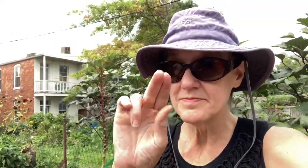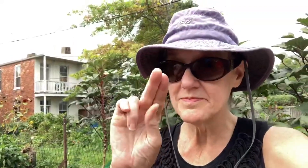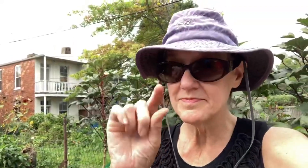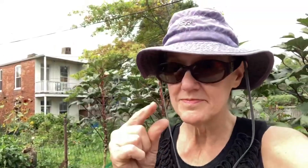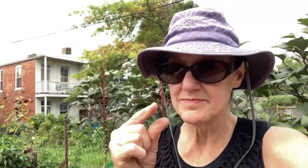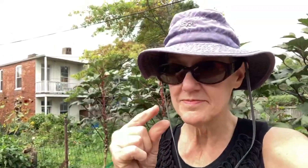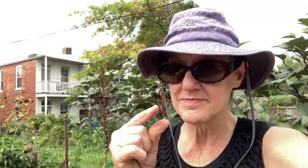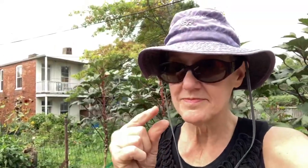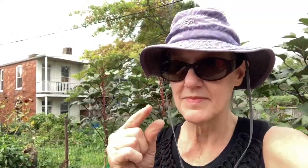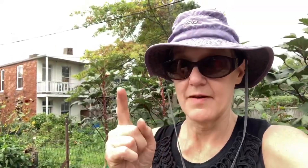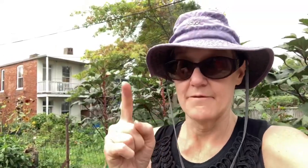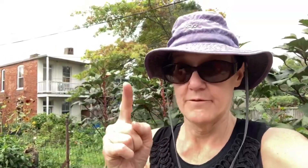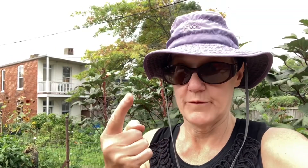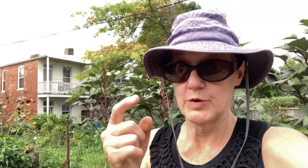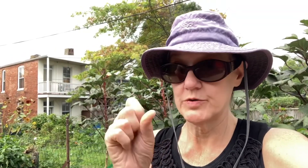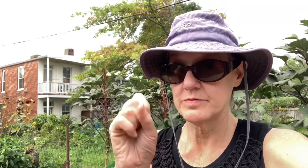Now it's only mid-August,